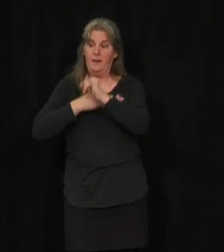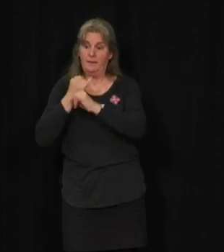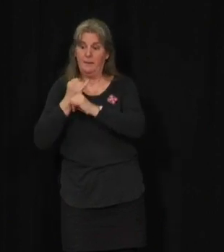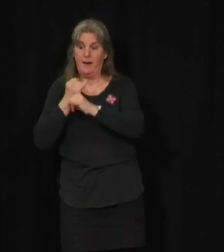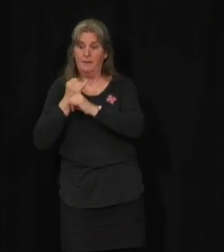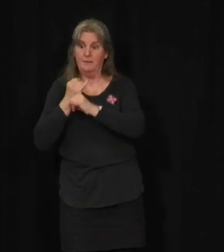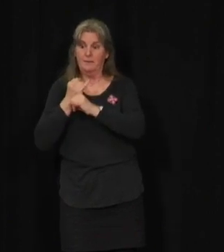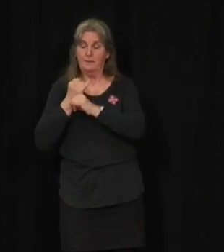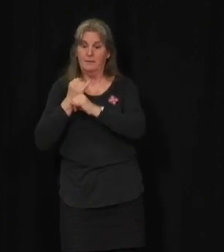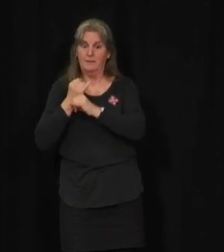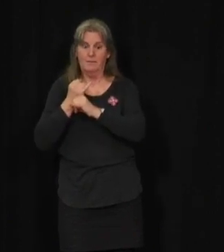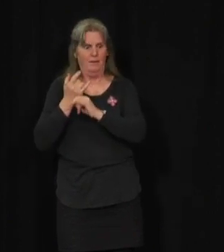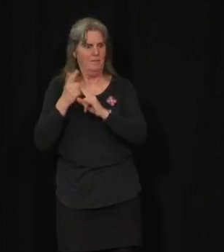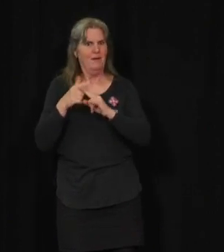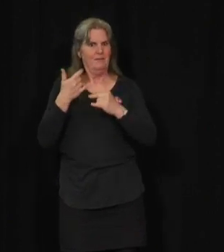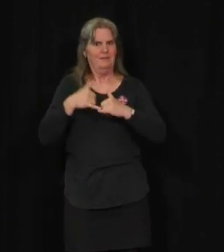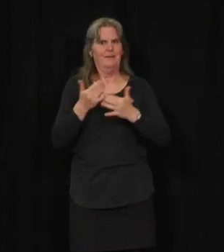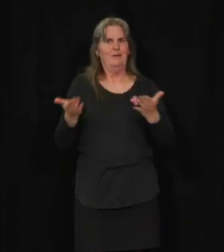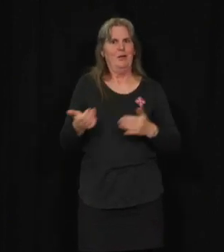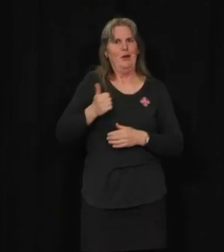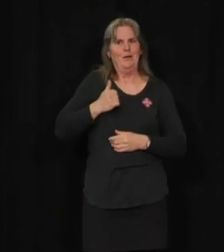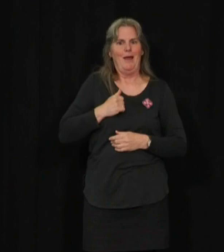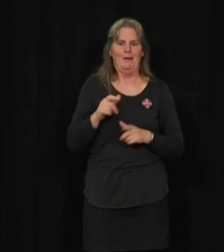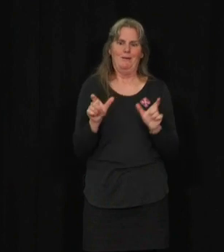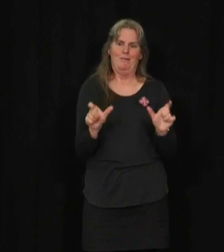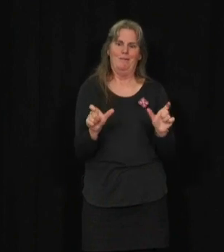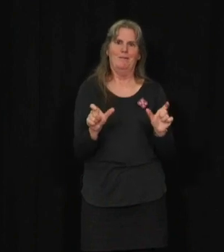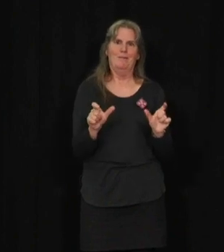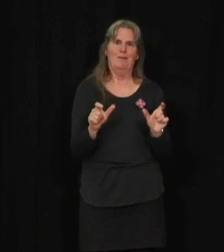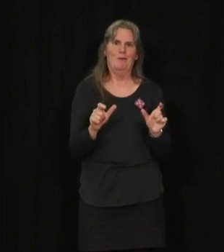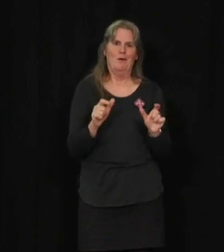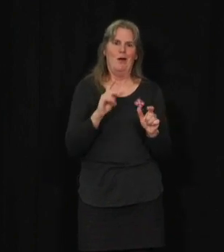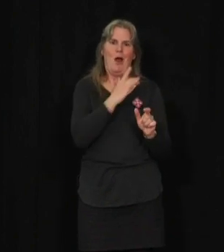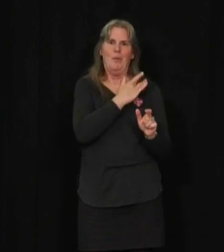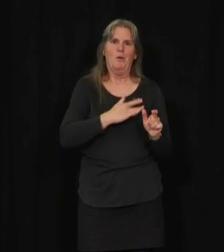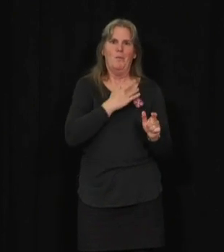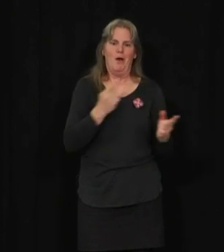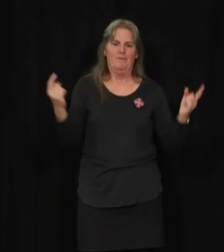still maintaining border controls domestically. It just would not make sense.